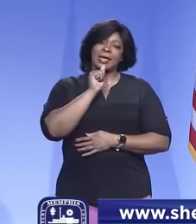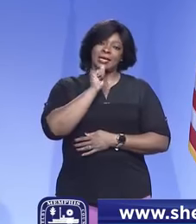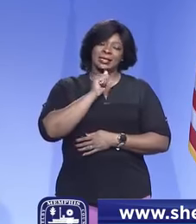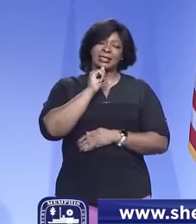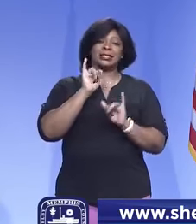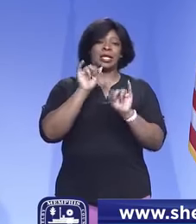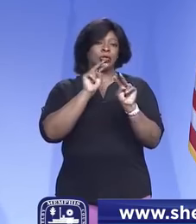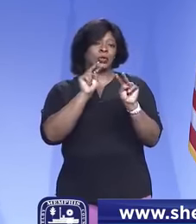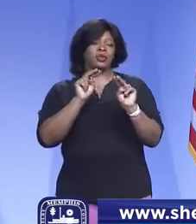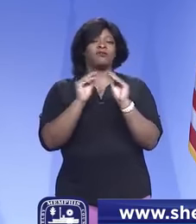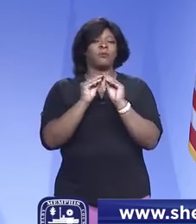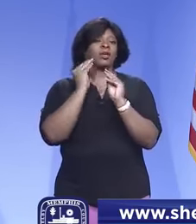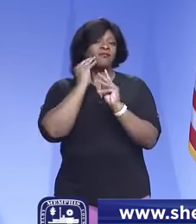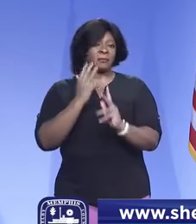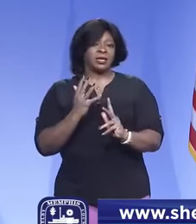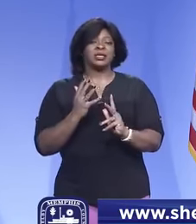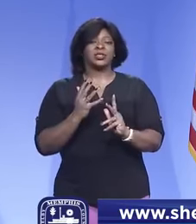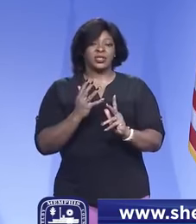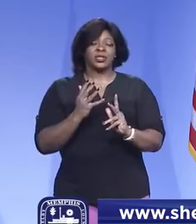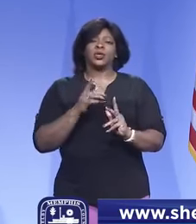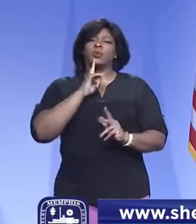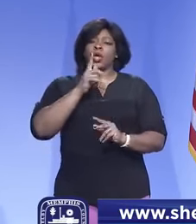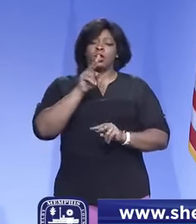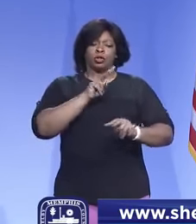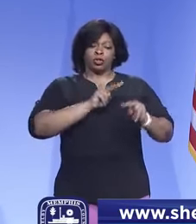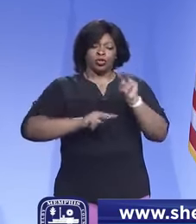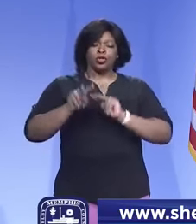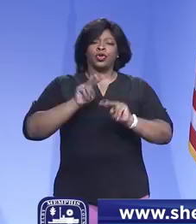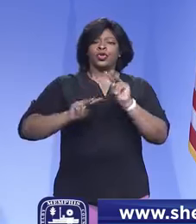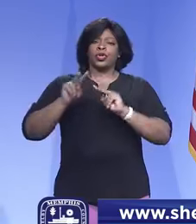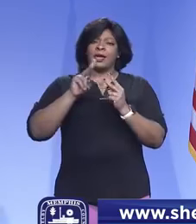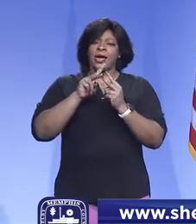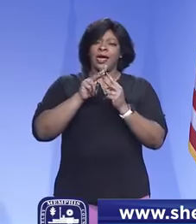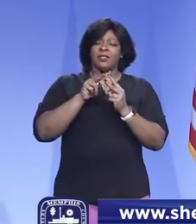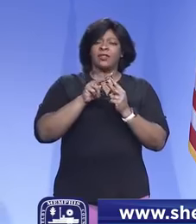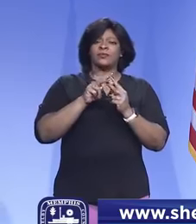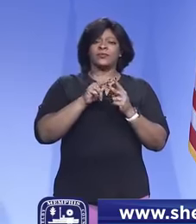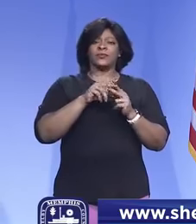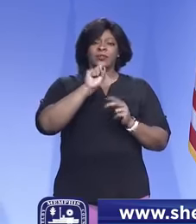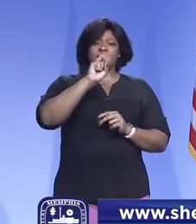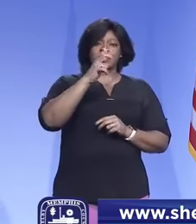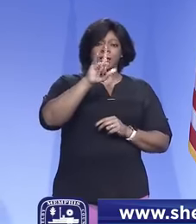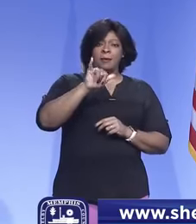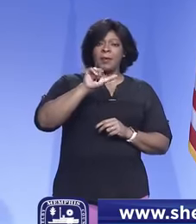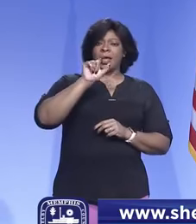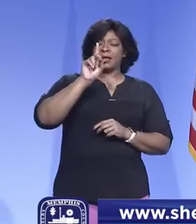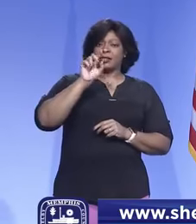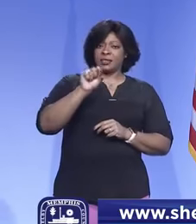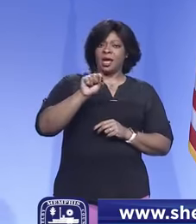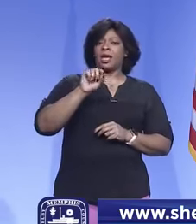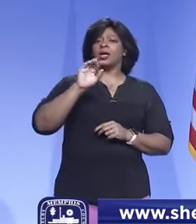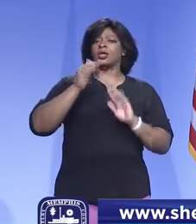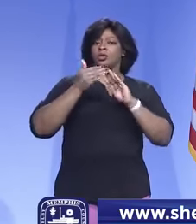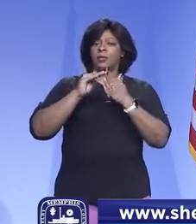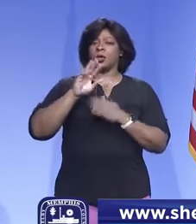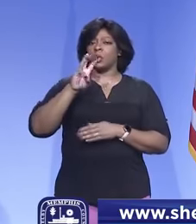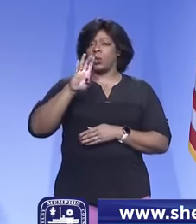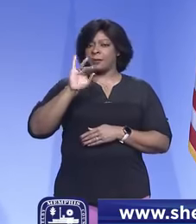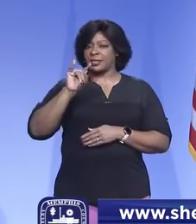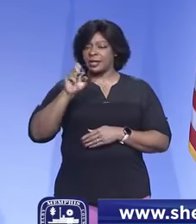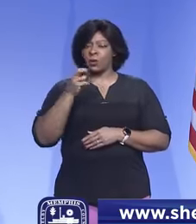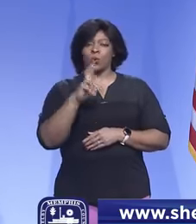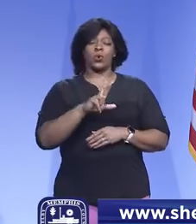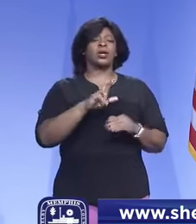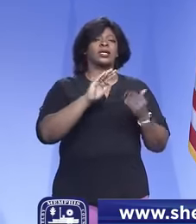stay tuned for information and really look to either the Shelby.community website or the City of Memphis